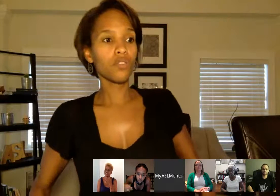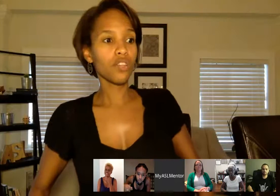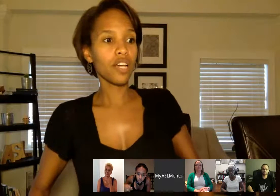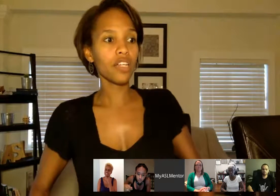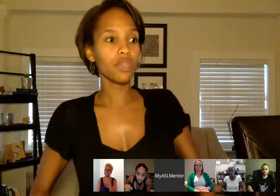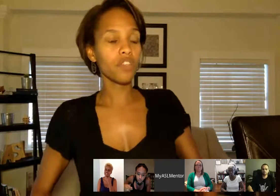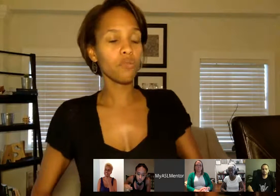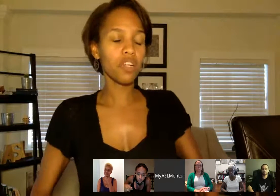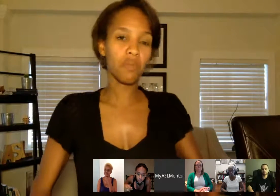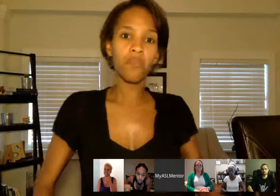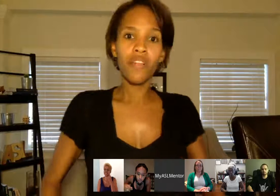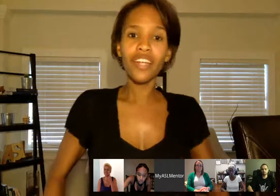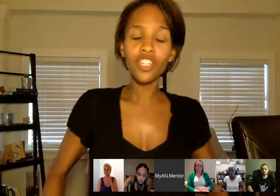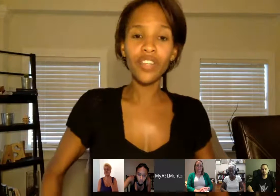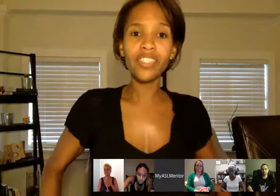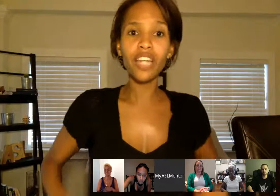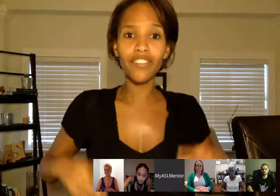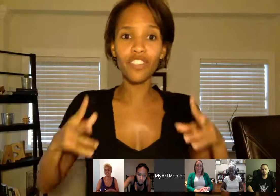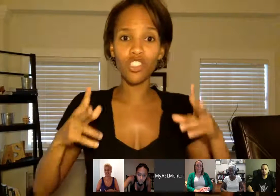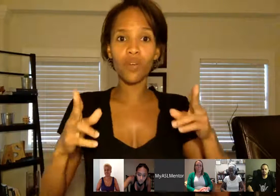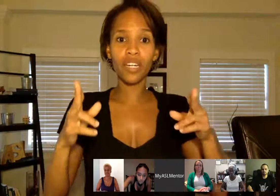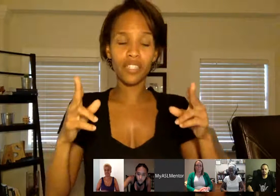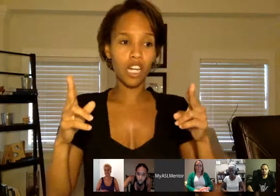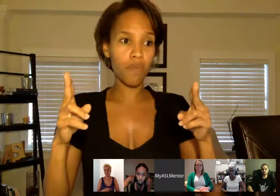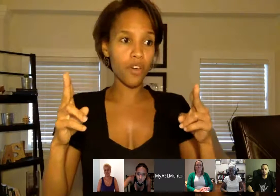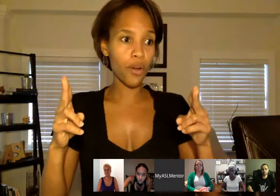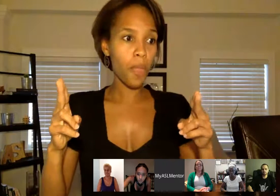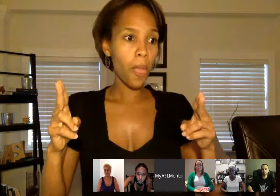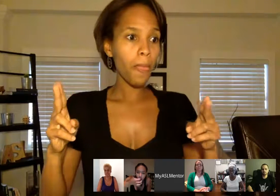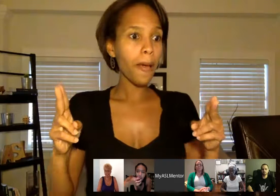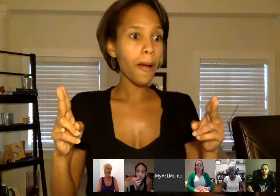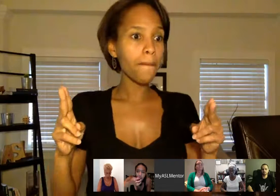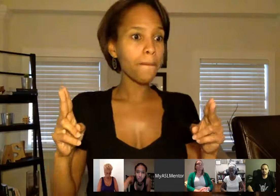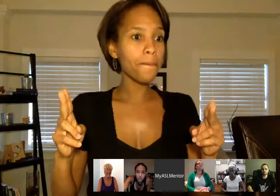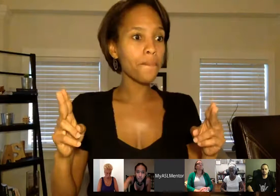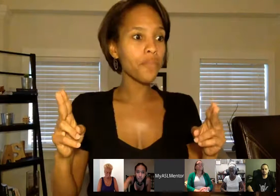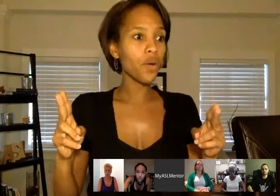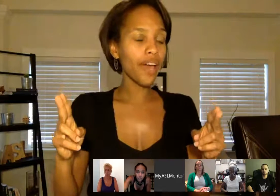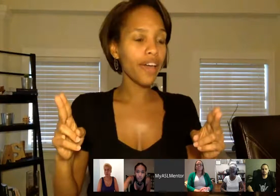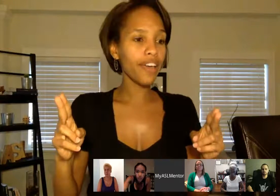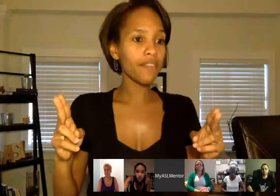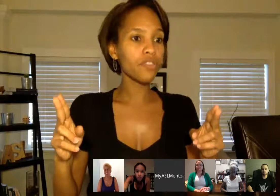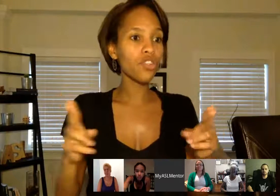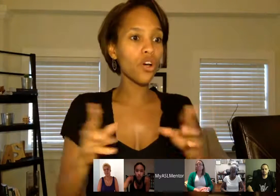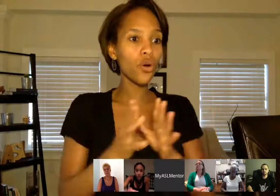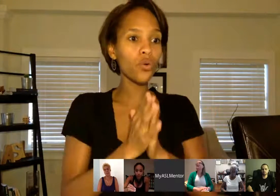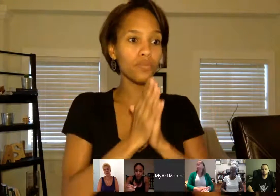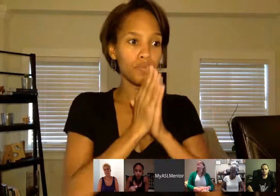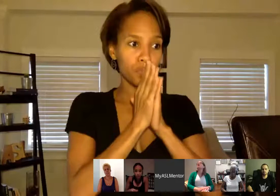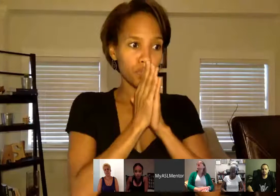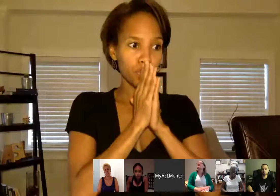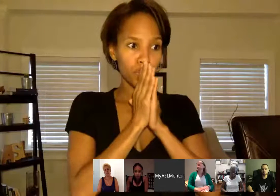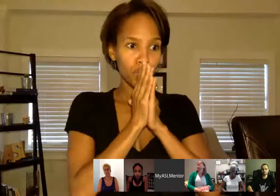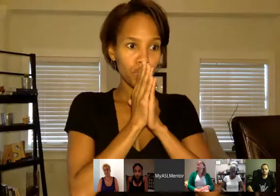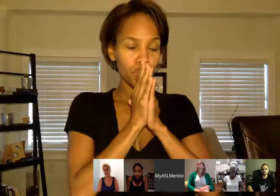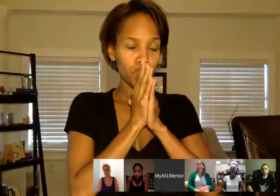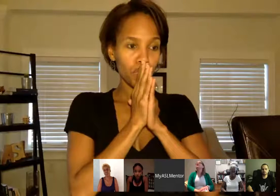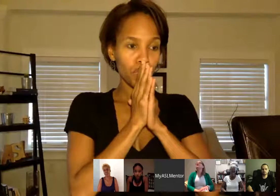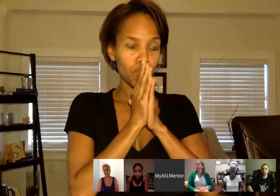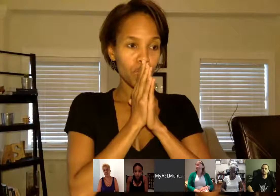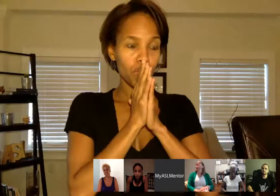Anyone's questioning how they spent their money. That's enough of a chunk. We can stop there. Okay, so